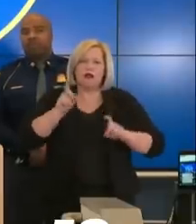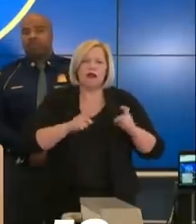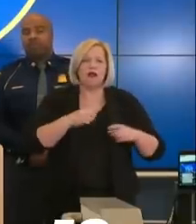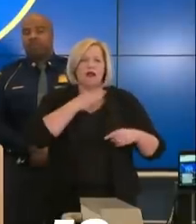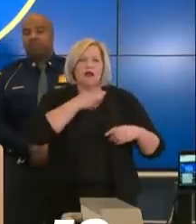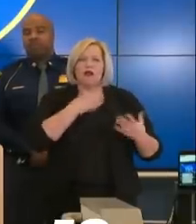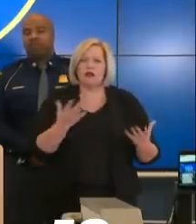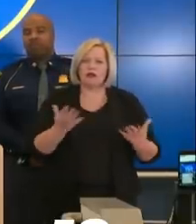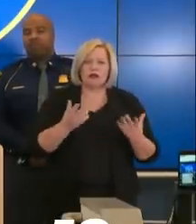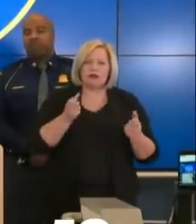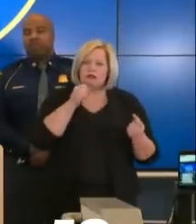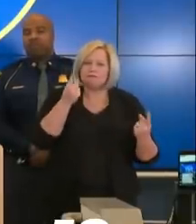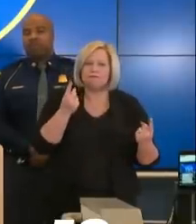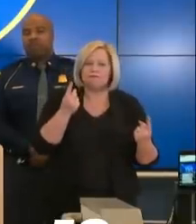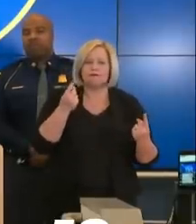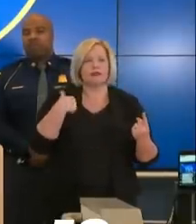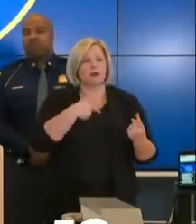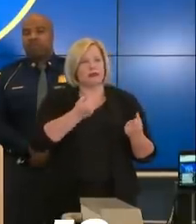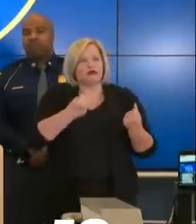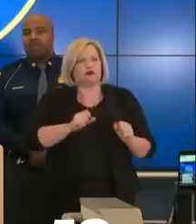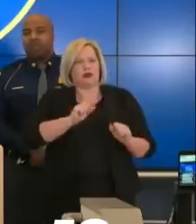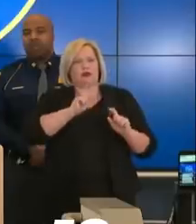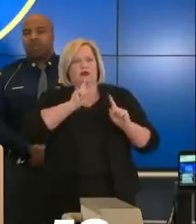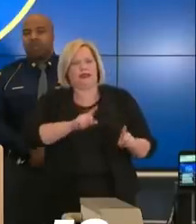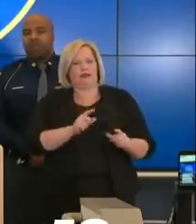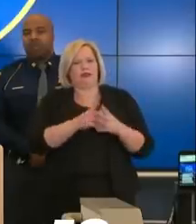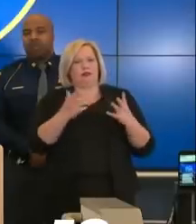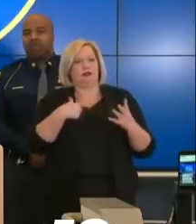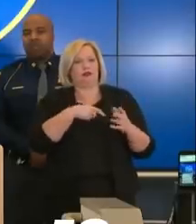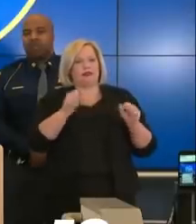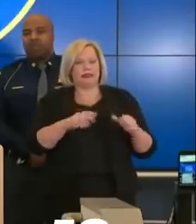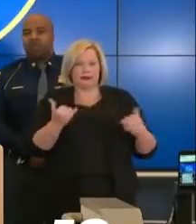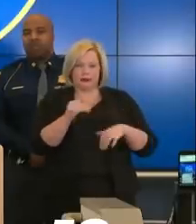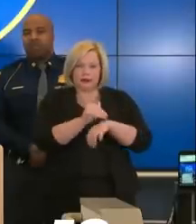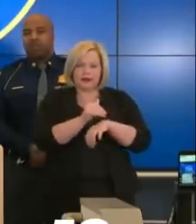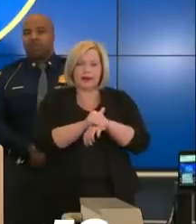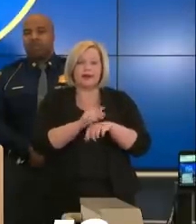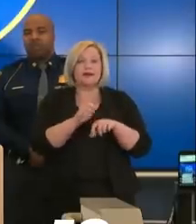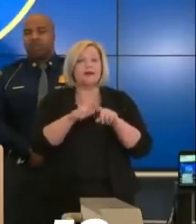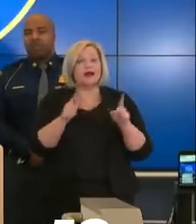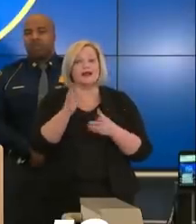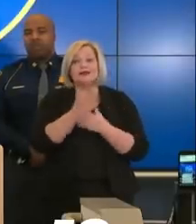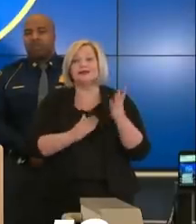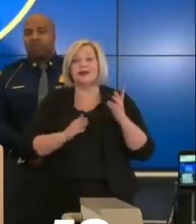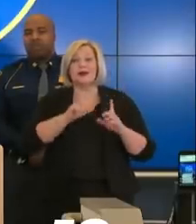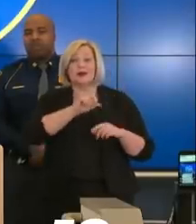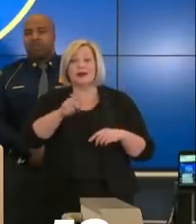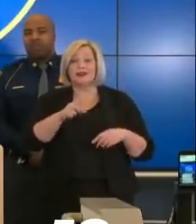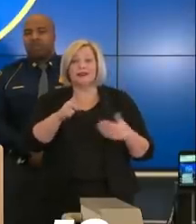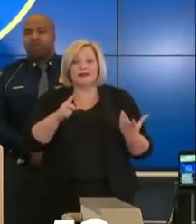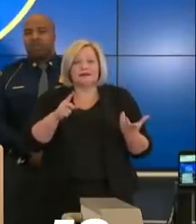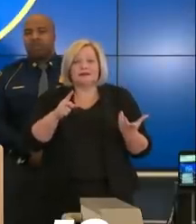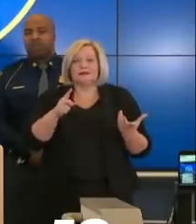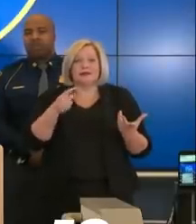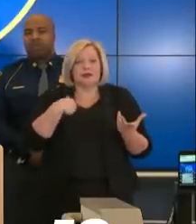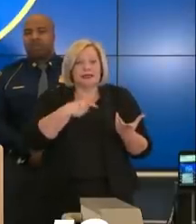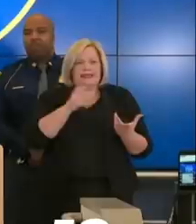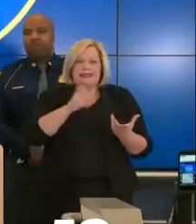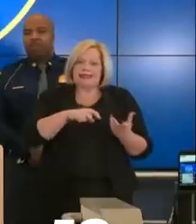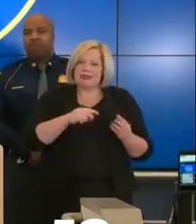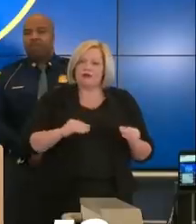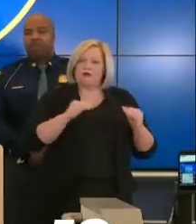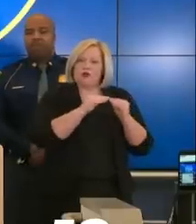going to do our best to answer as many as we can tonight, but there are some questions that we need to spend